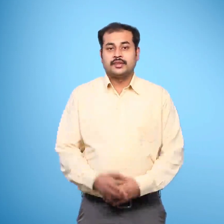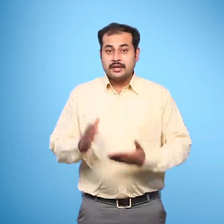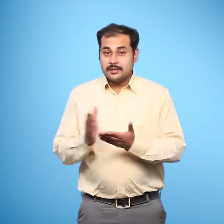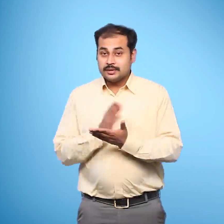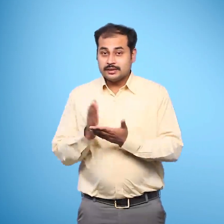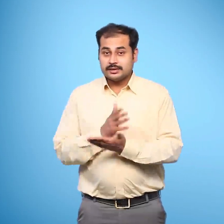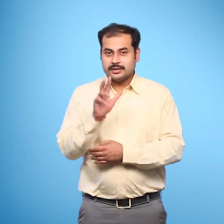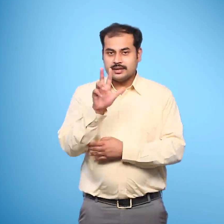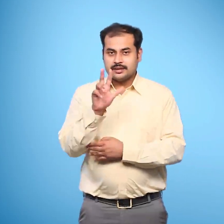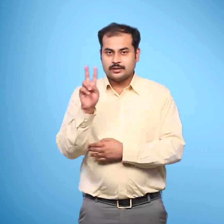Page 82.